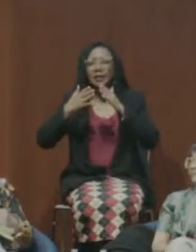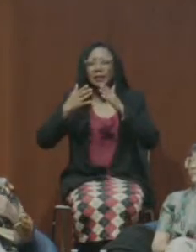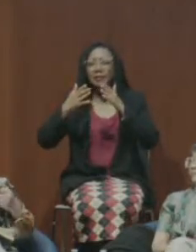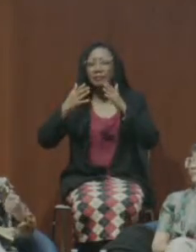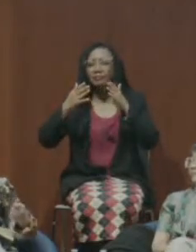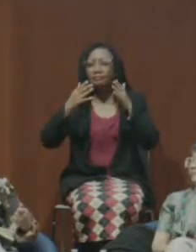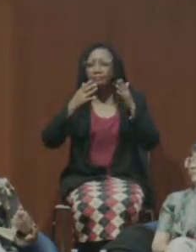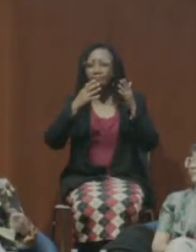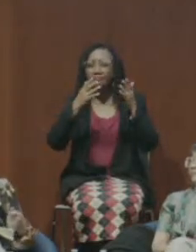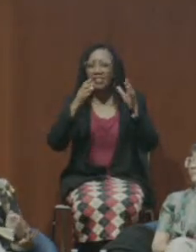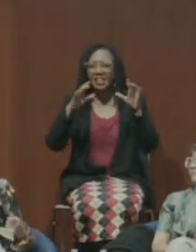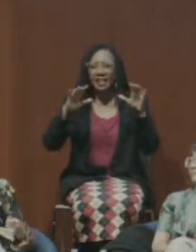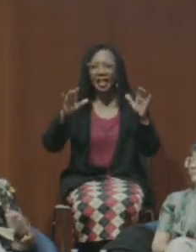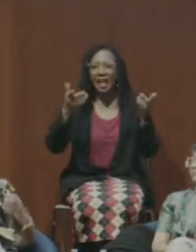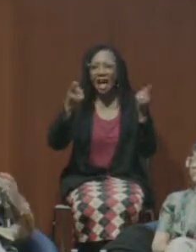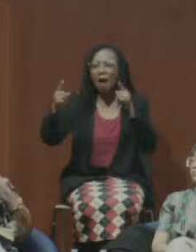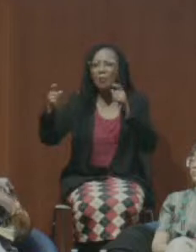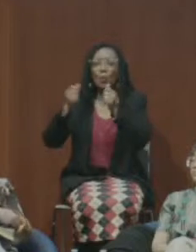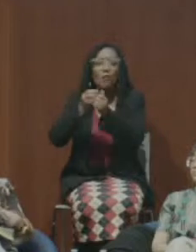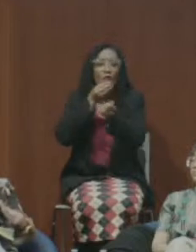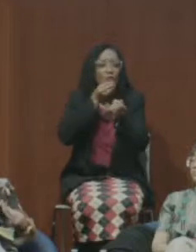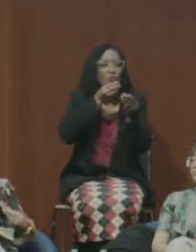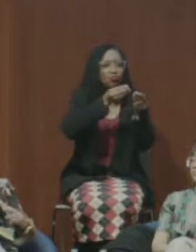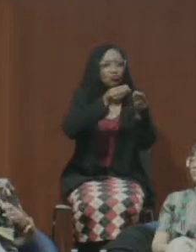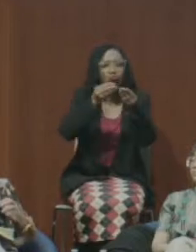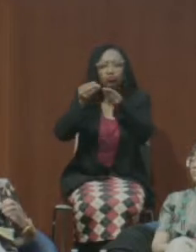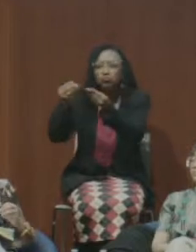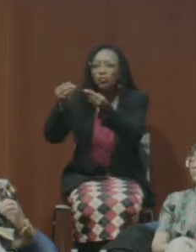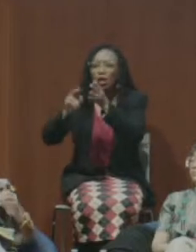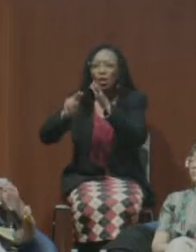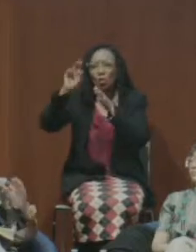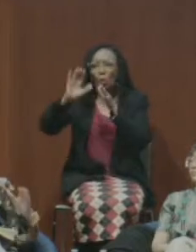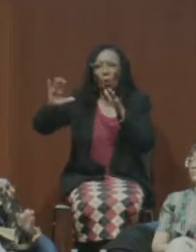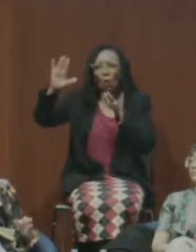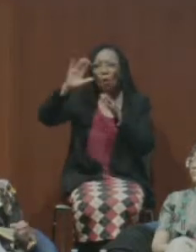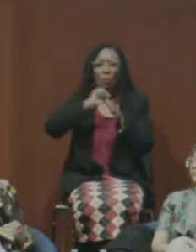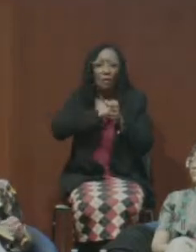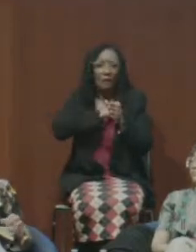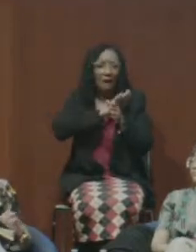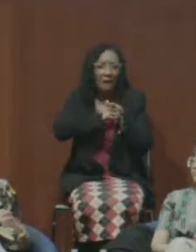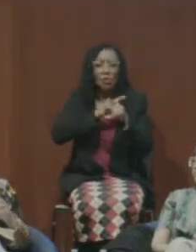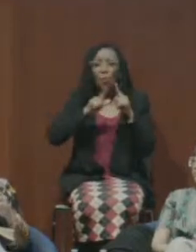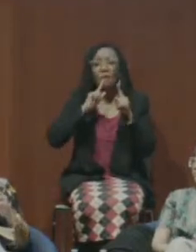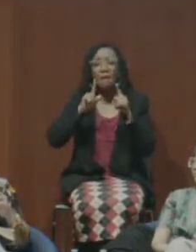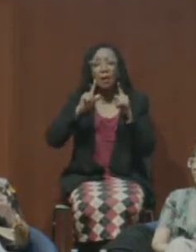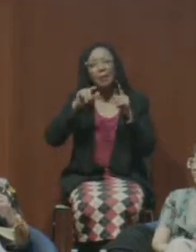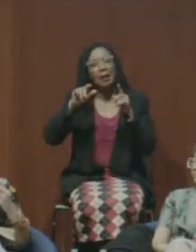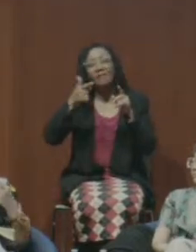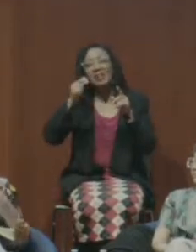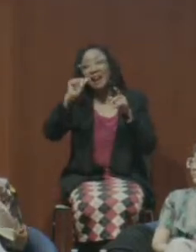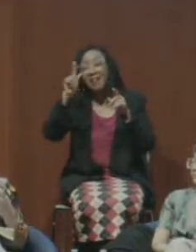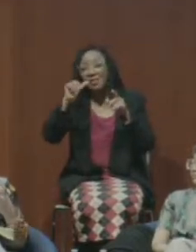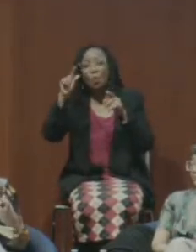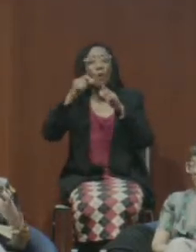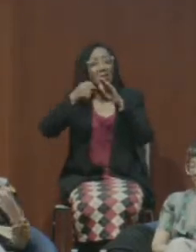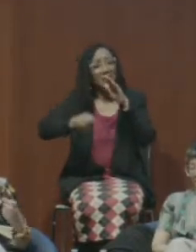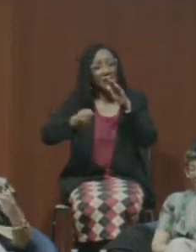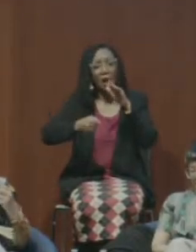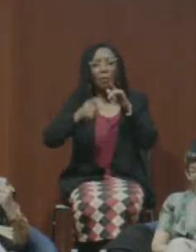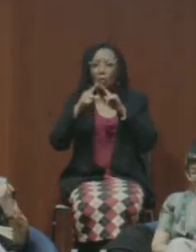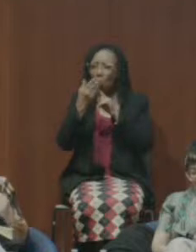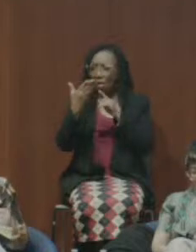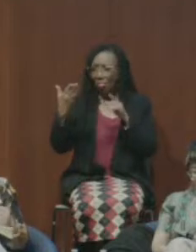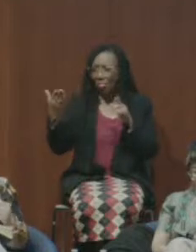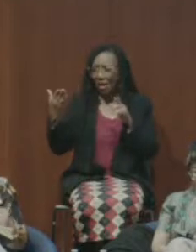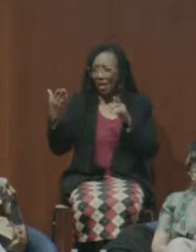to support people with food, particularly in the north of Gaza or even in the south. One thing that